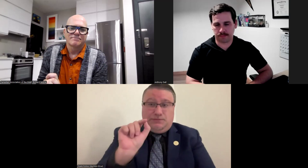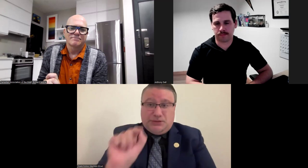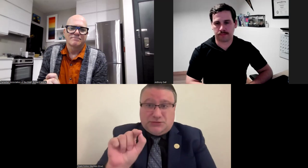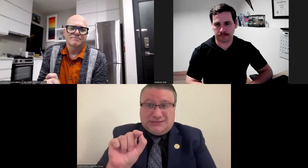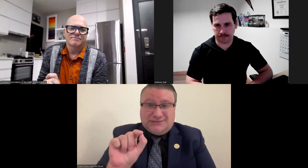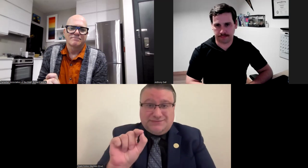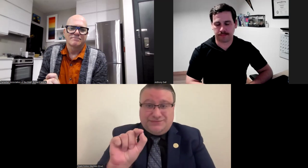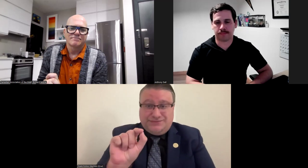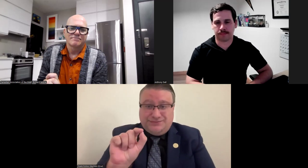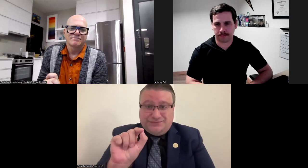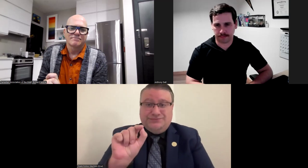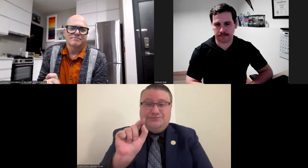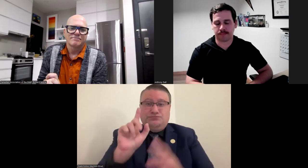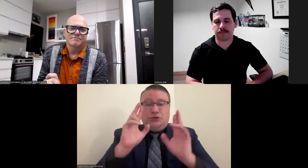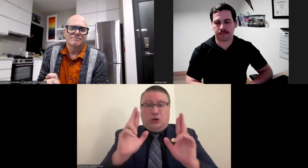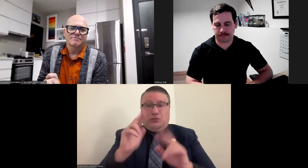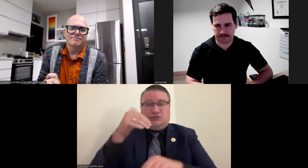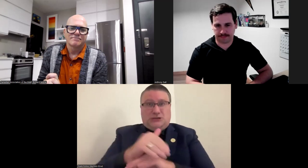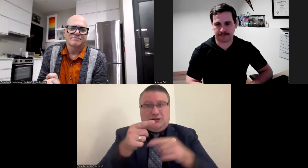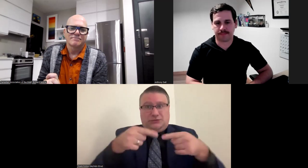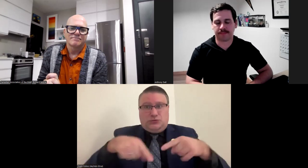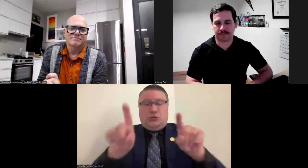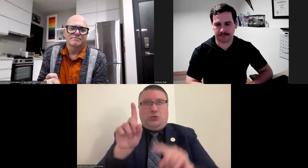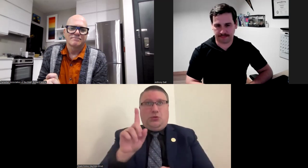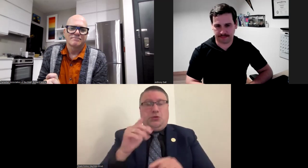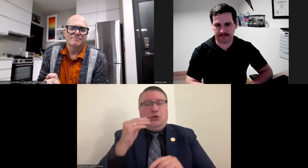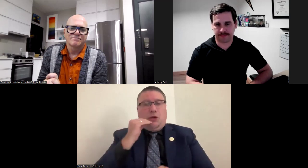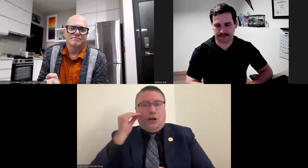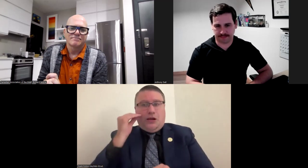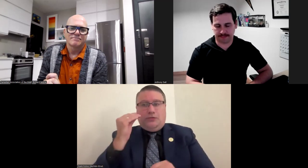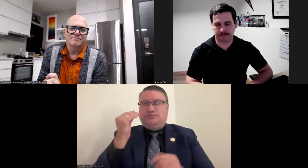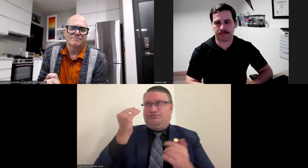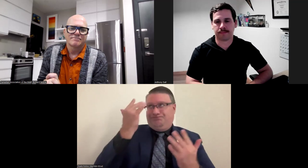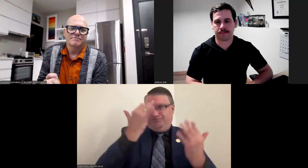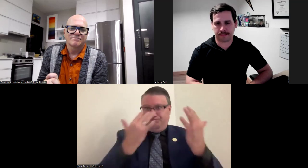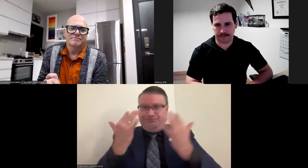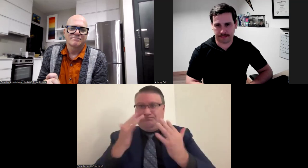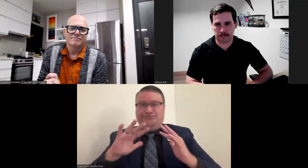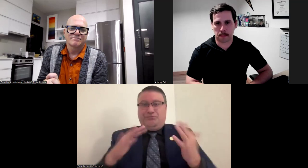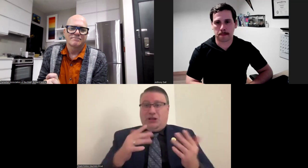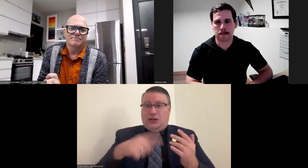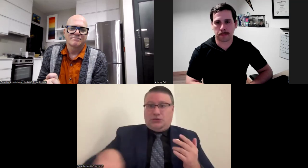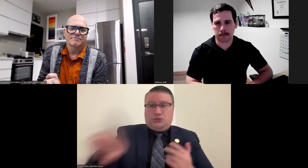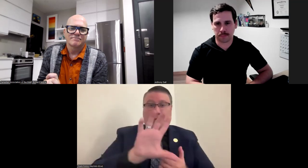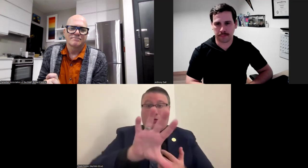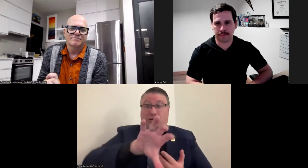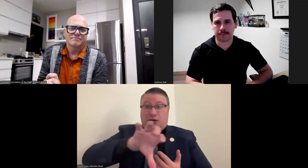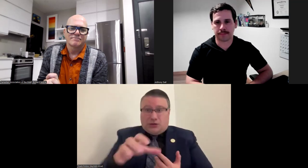a deaf child's upbringing, and they can develop that sense of identity through that. So hopefully after the presentation